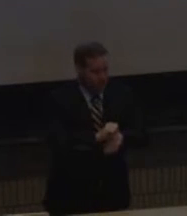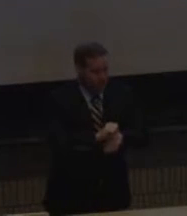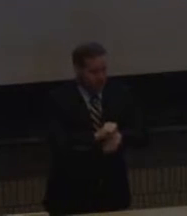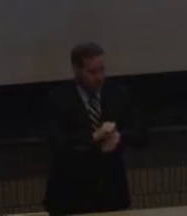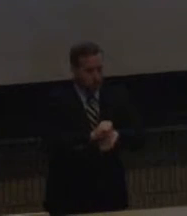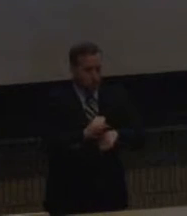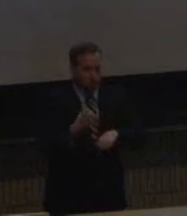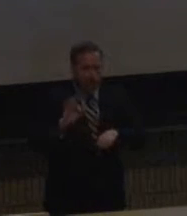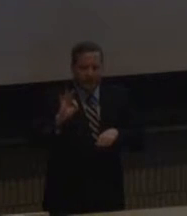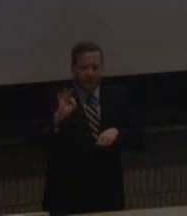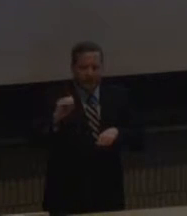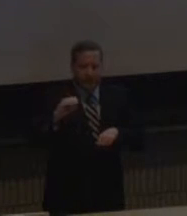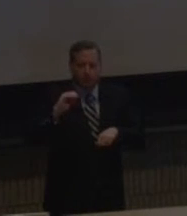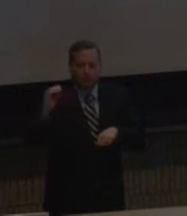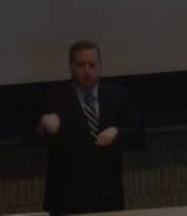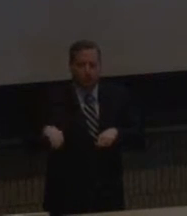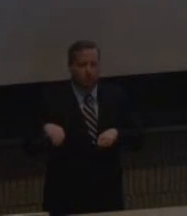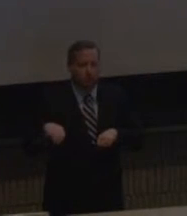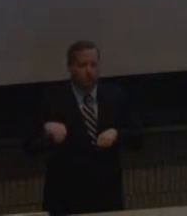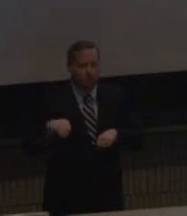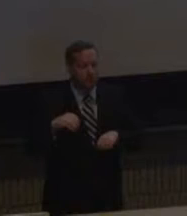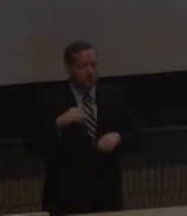So deaf people sometimes do get a job,